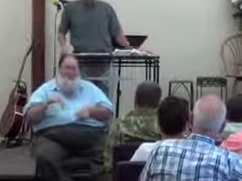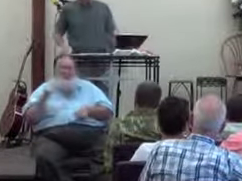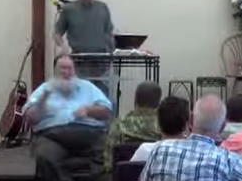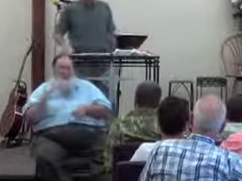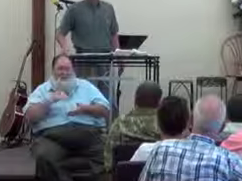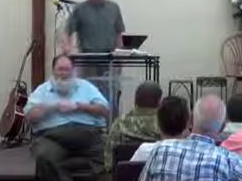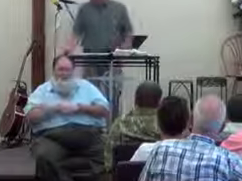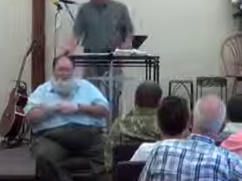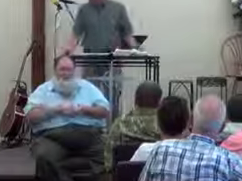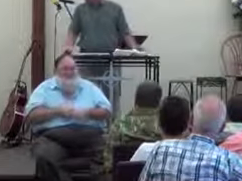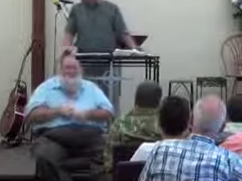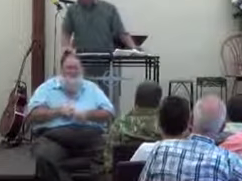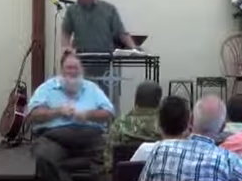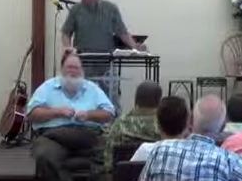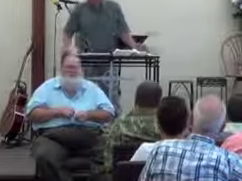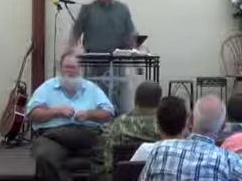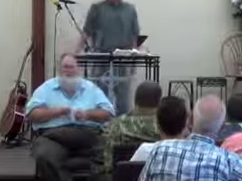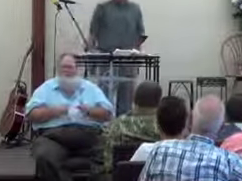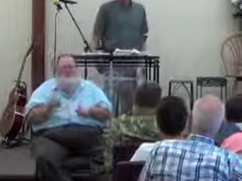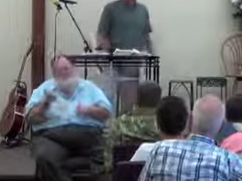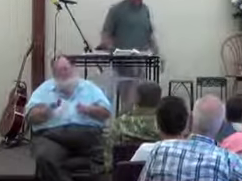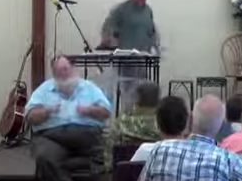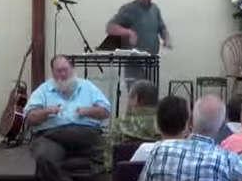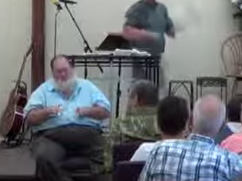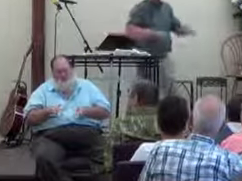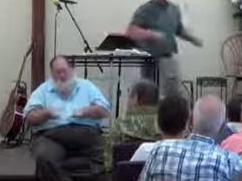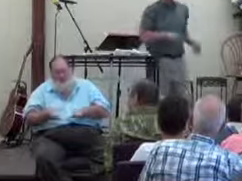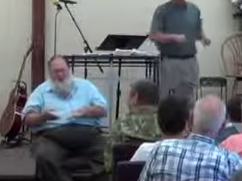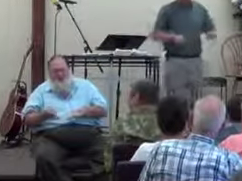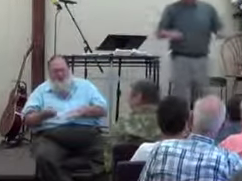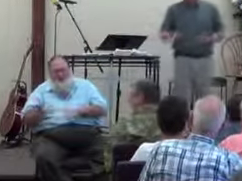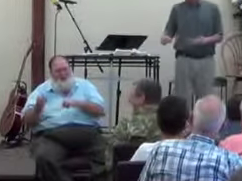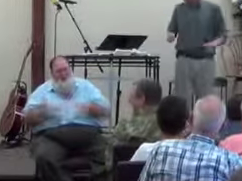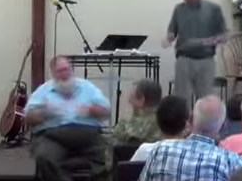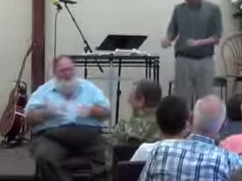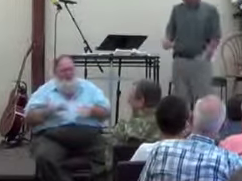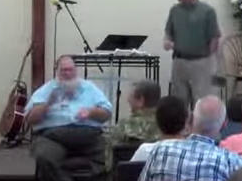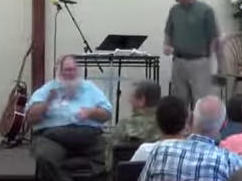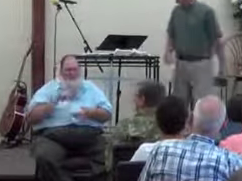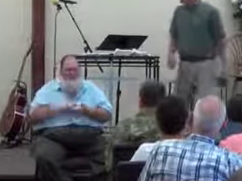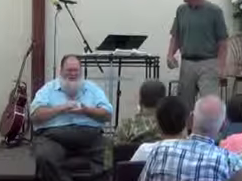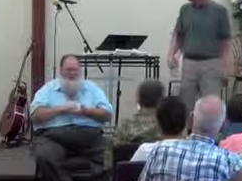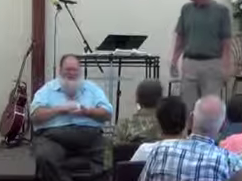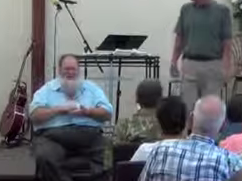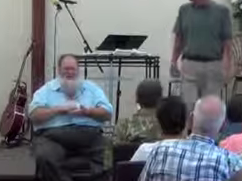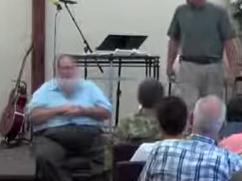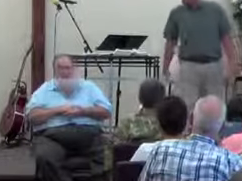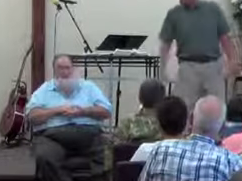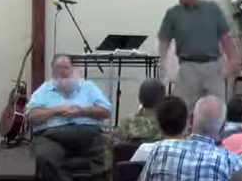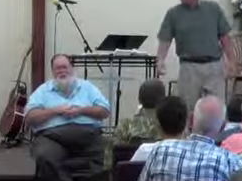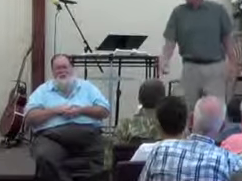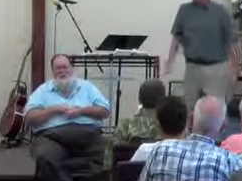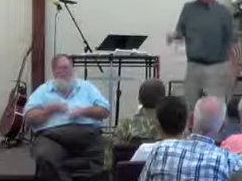Yeah, that's my poor attempt at a joke. I got to loosen up. Mark's got to get out of the way so God could speak here. Okay?